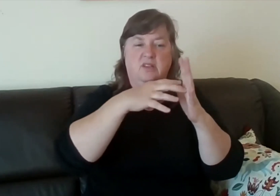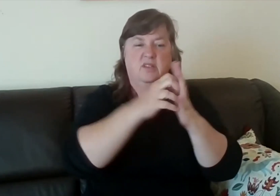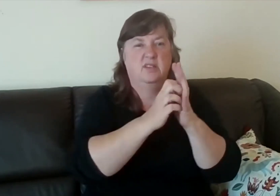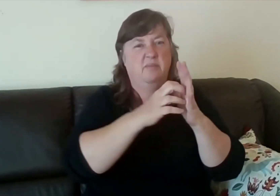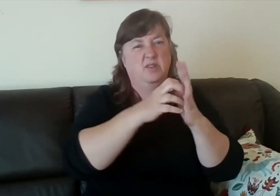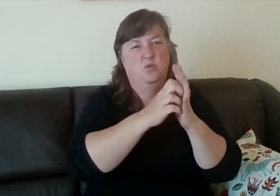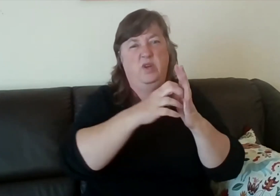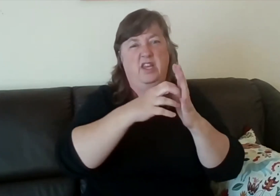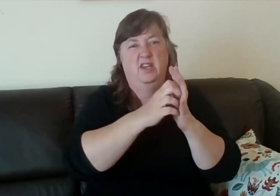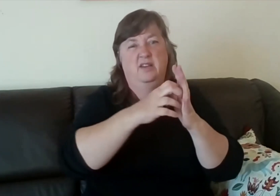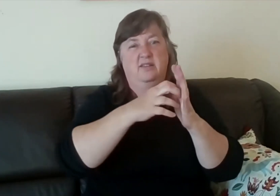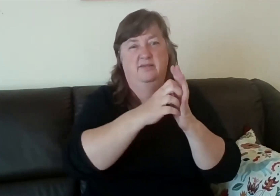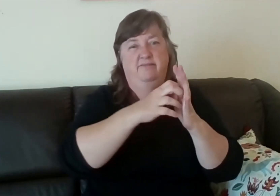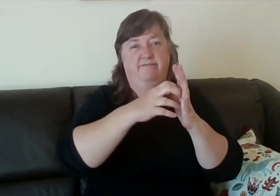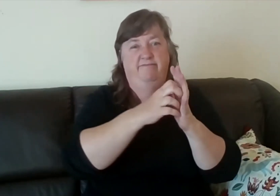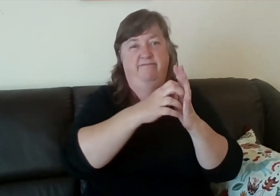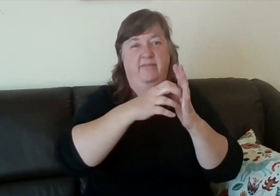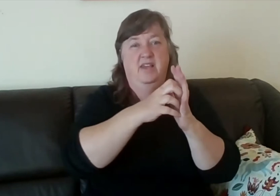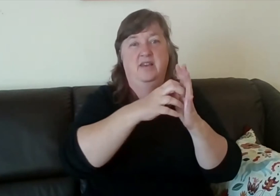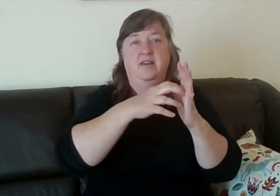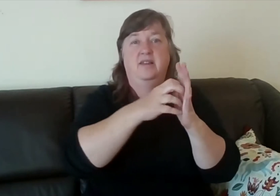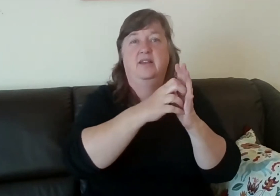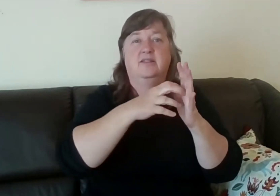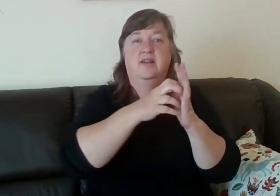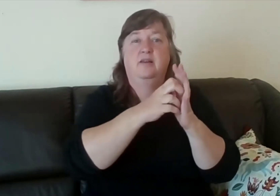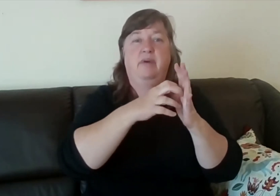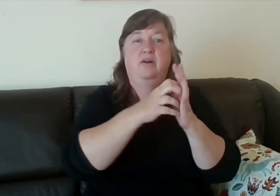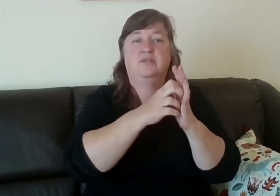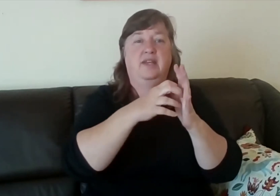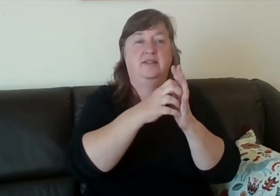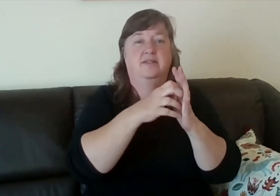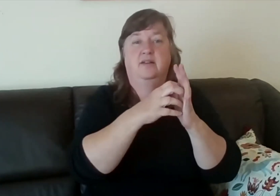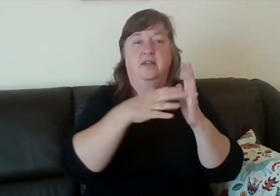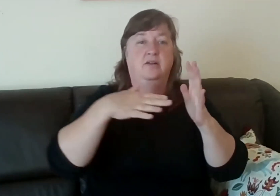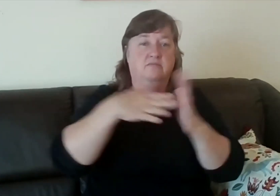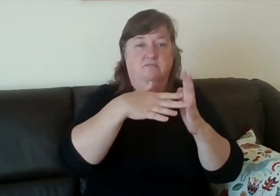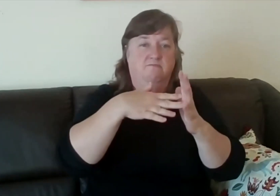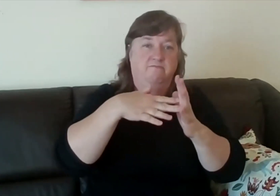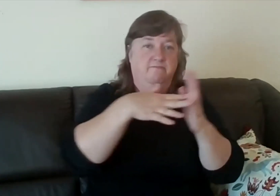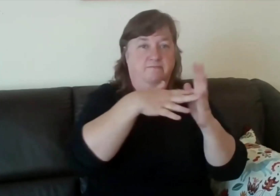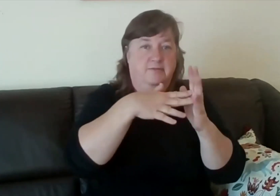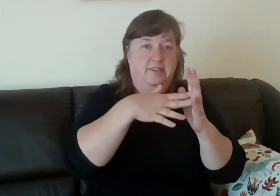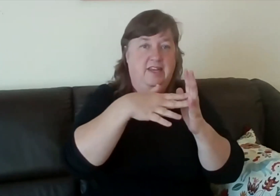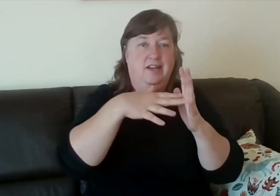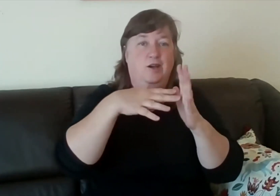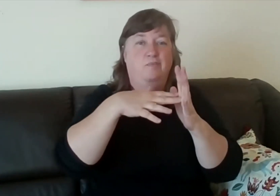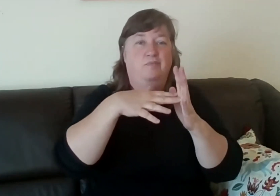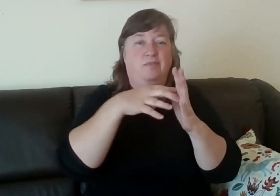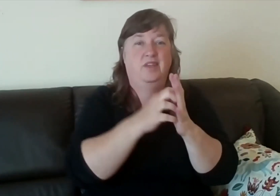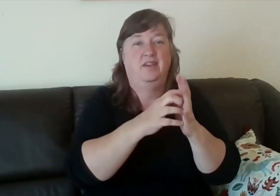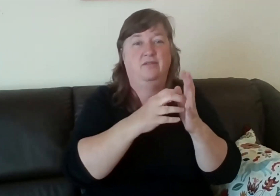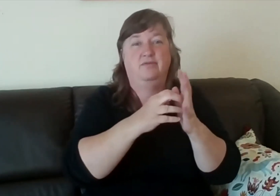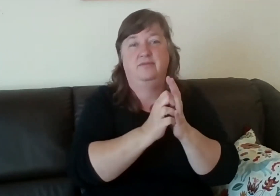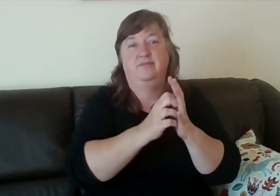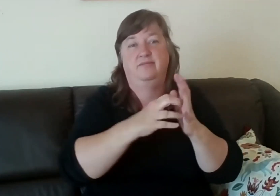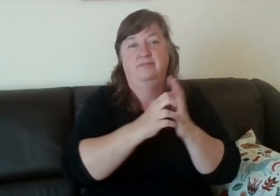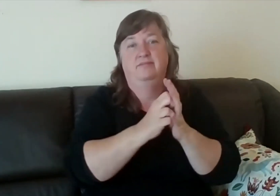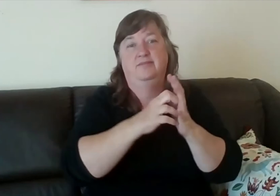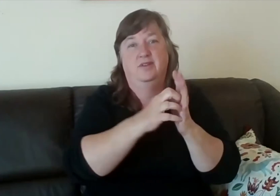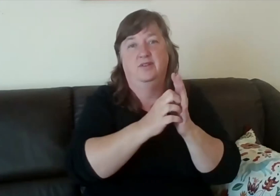So something's weak. They just kind of bounce against there. They don't stand up, they give. So it's